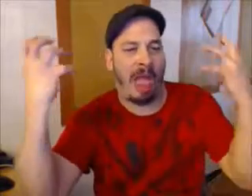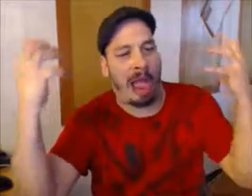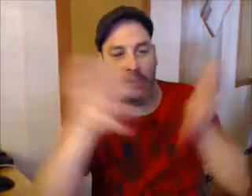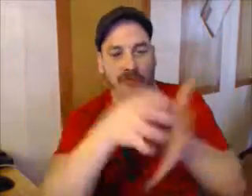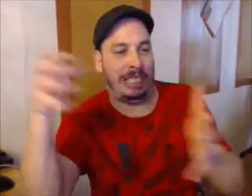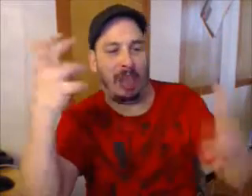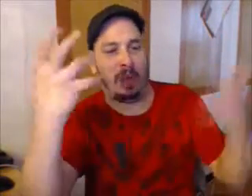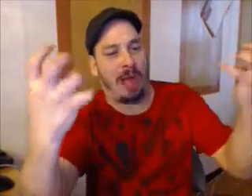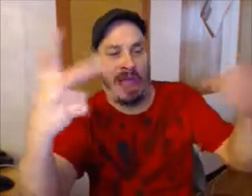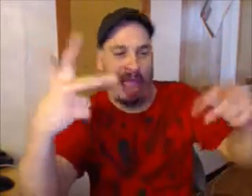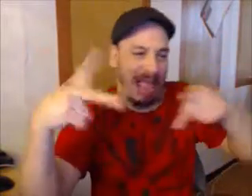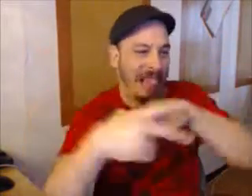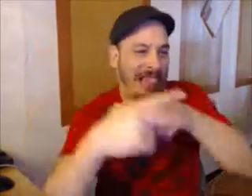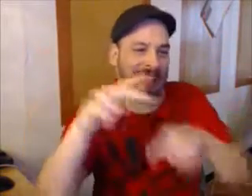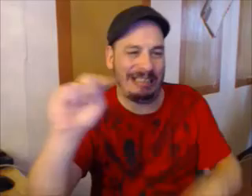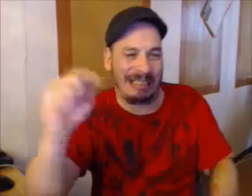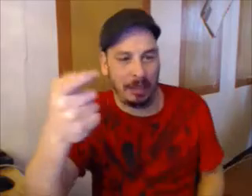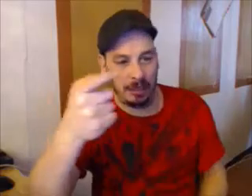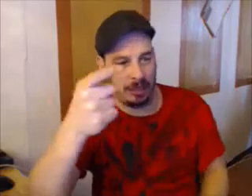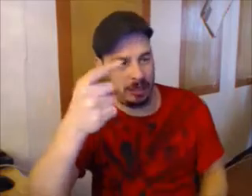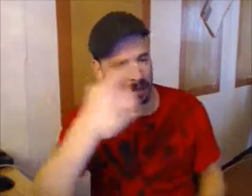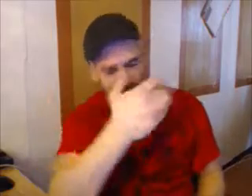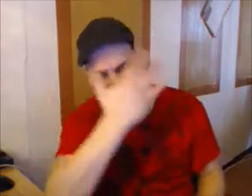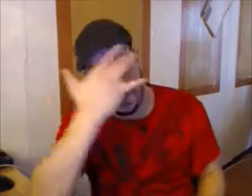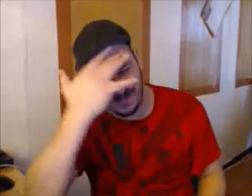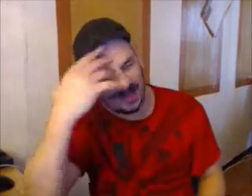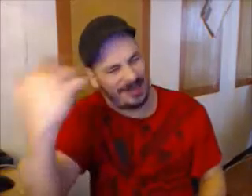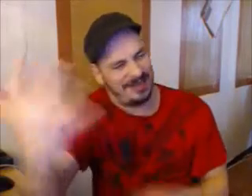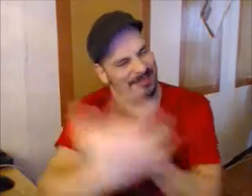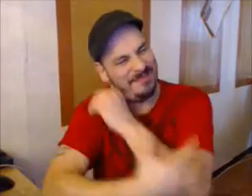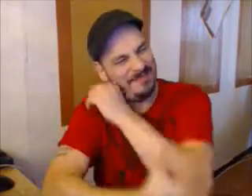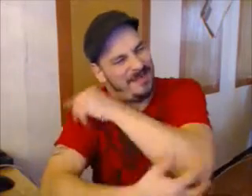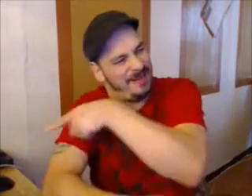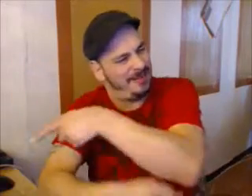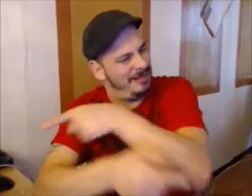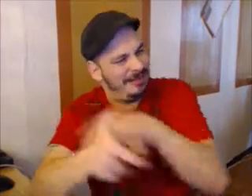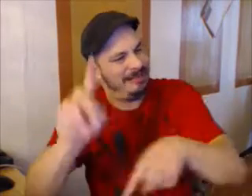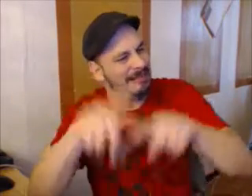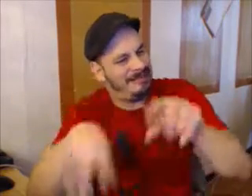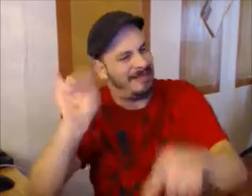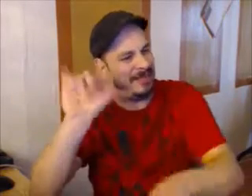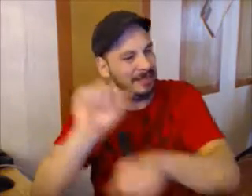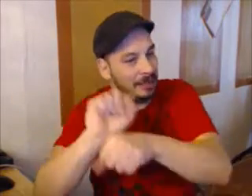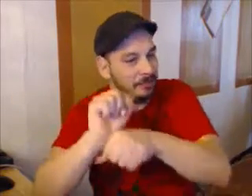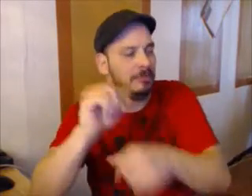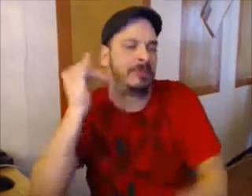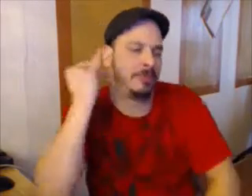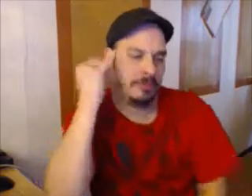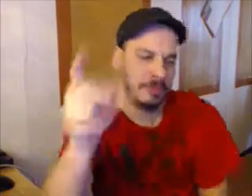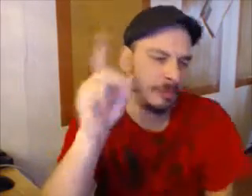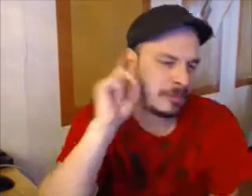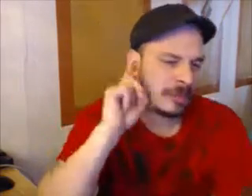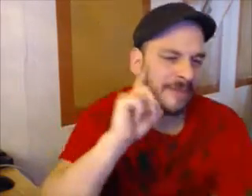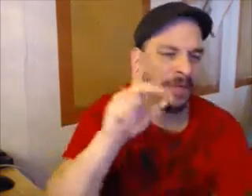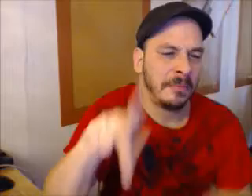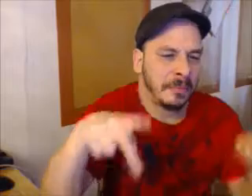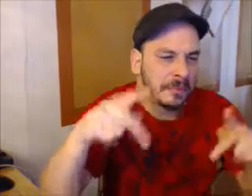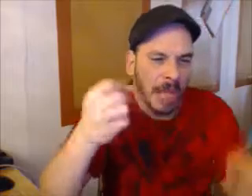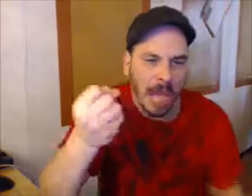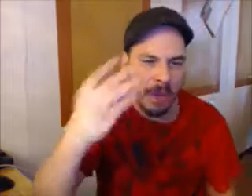and those who are in subchapter S corporations who can pay a little more, for goodness sakes. If it means moving the economy forward, it's time to